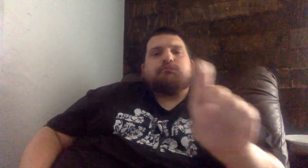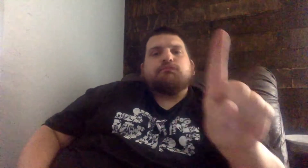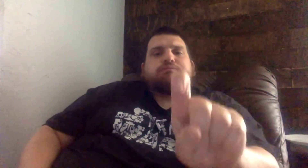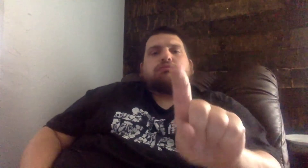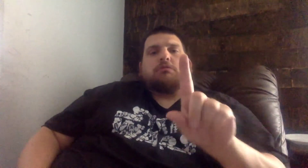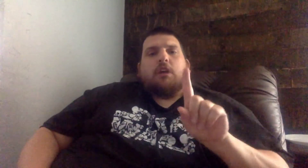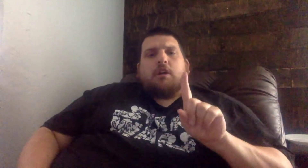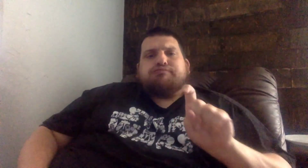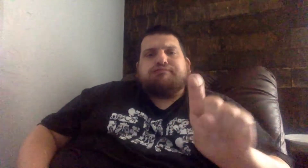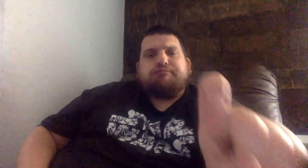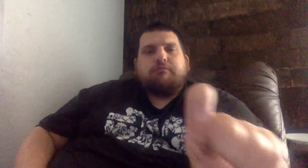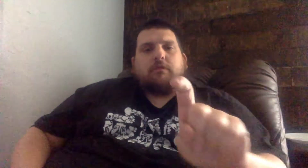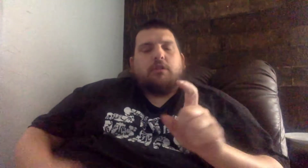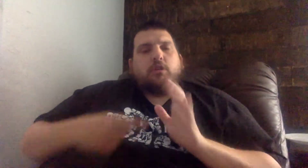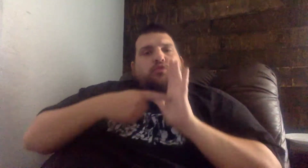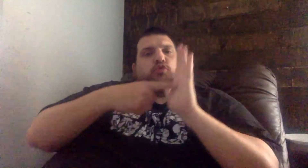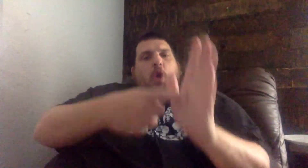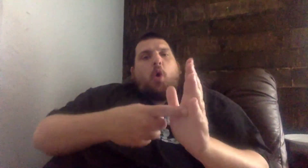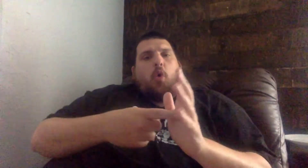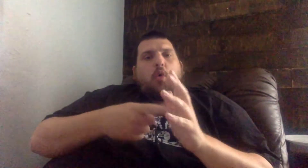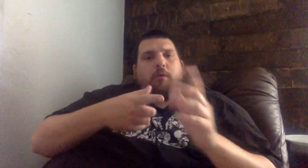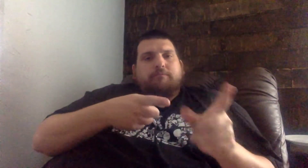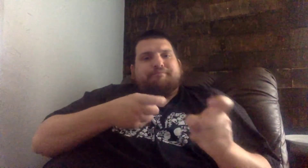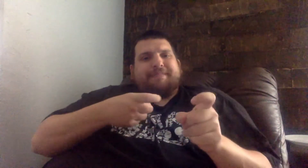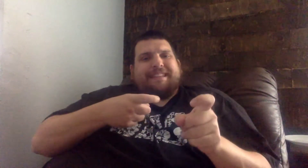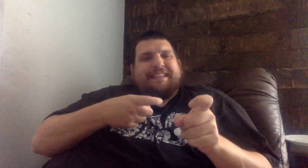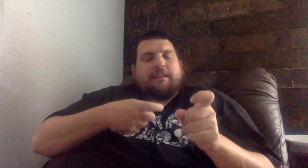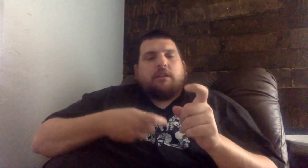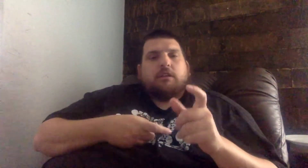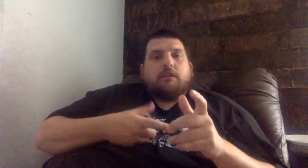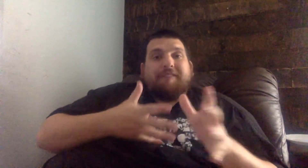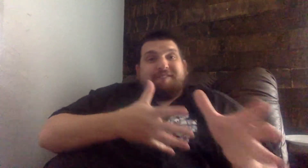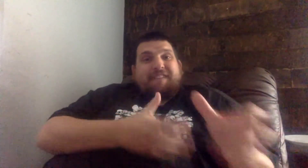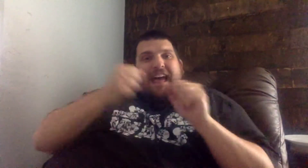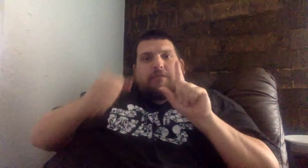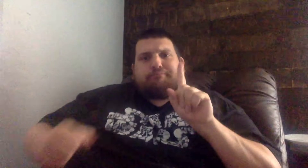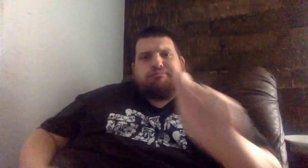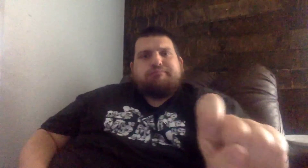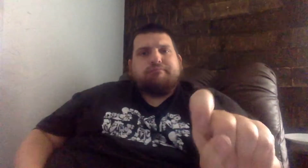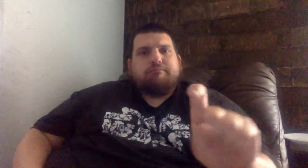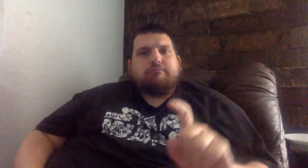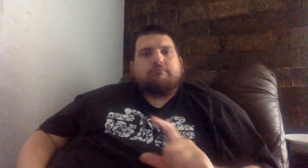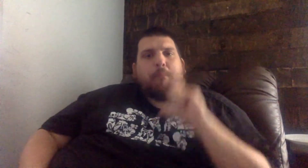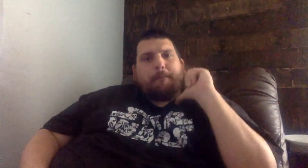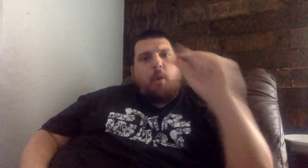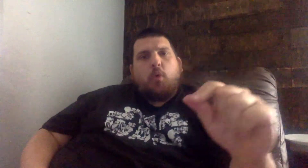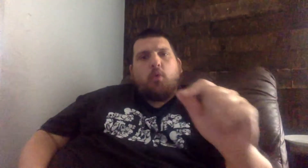Running slowly, really running. You can show the speed. Fast is like this.